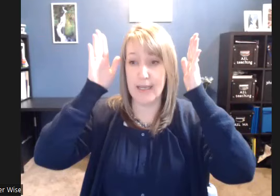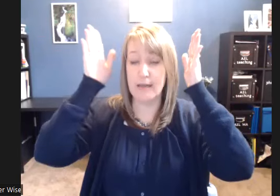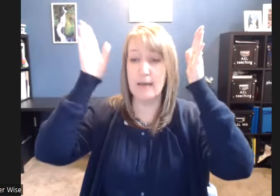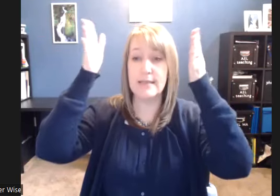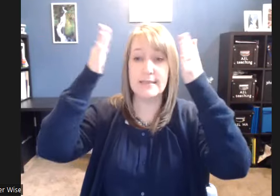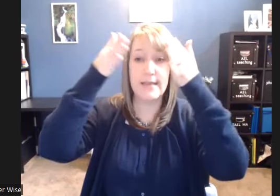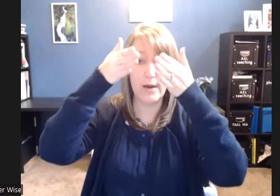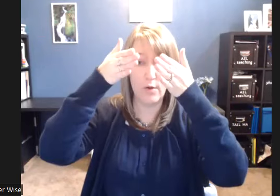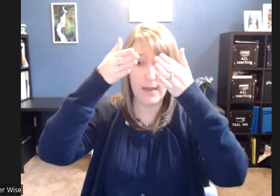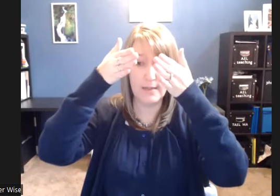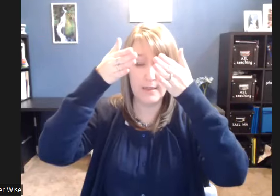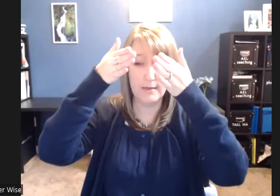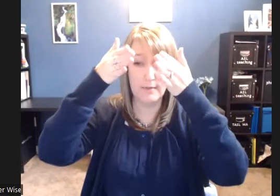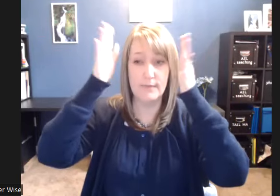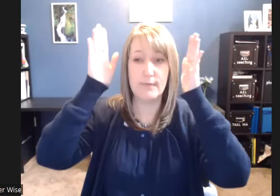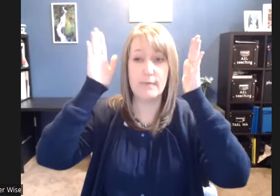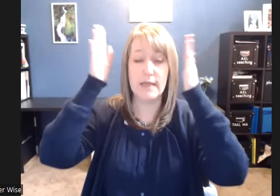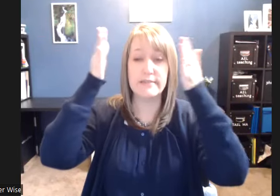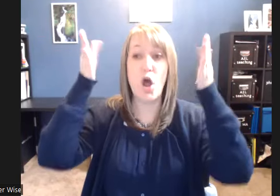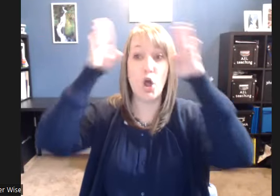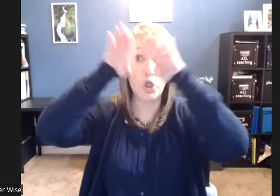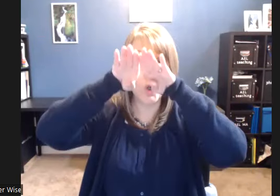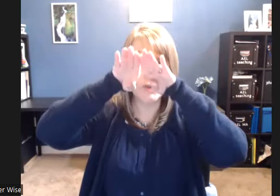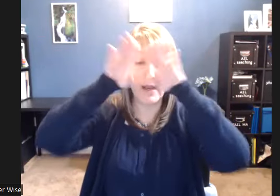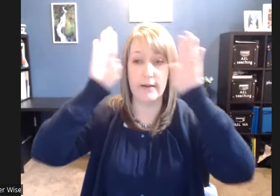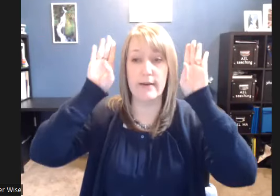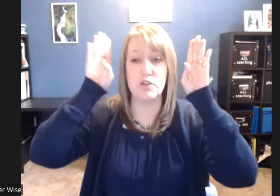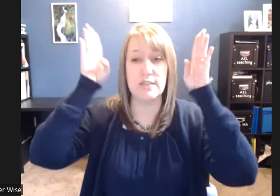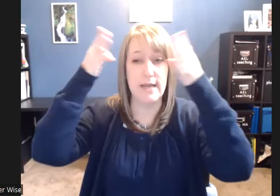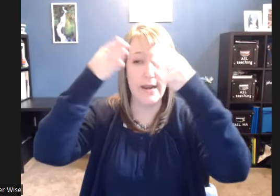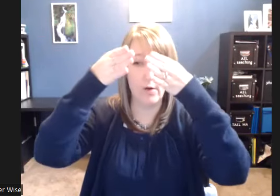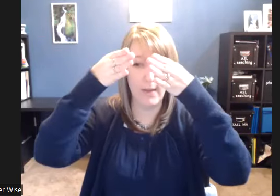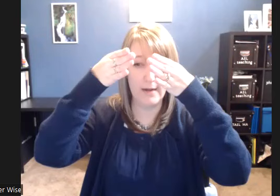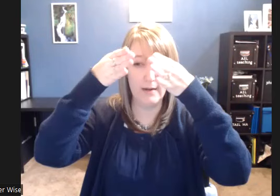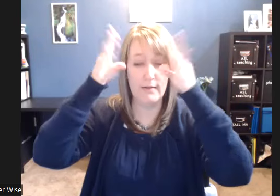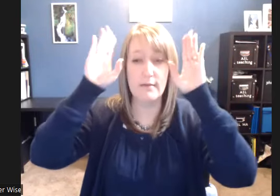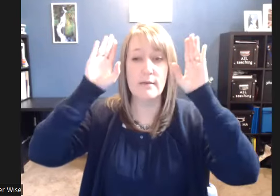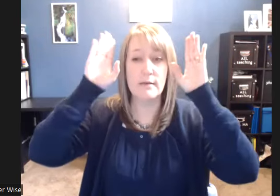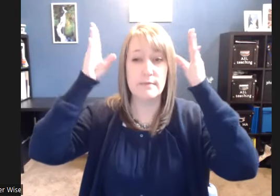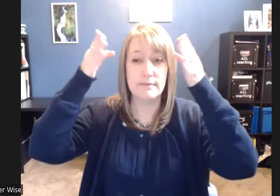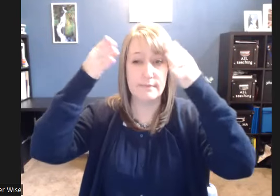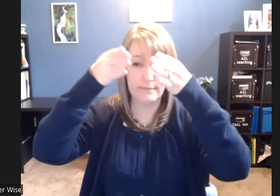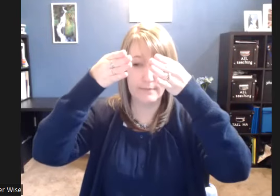Narrow-minded is narrow-minded. It's not closed-minded, it's just narrow-minded.